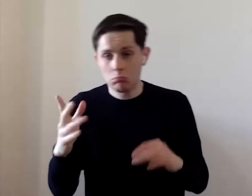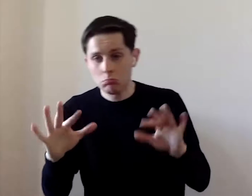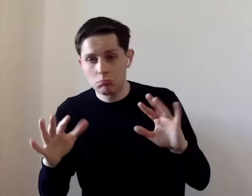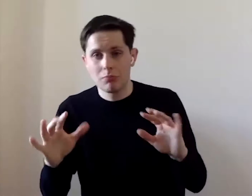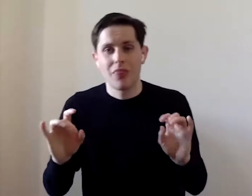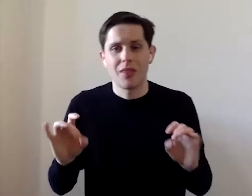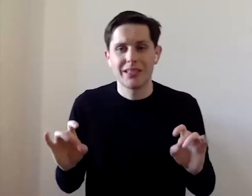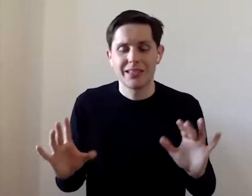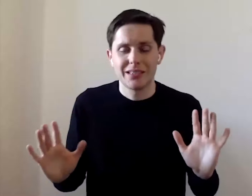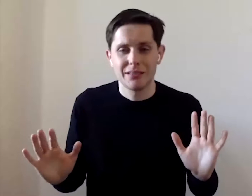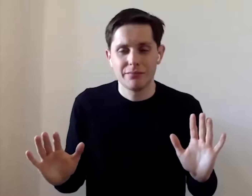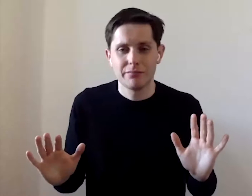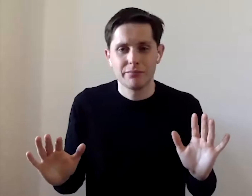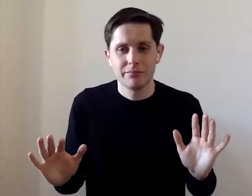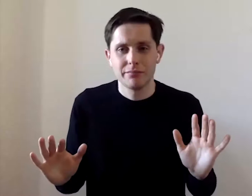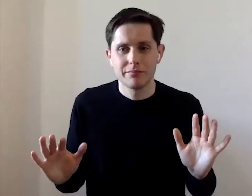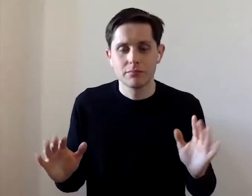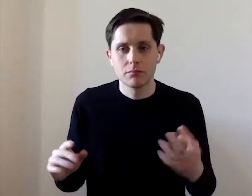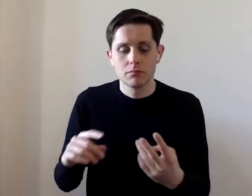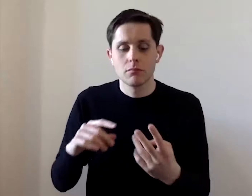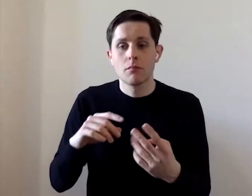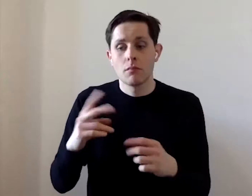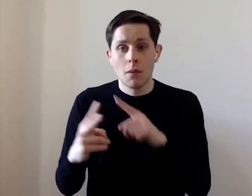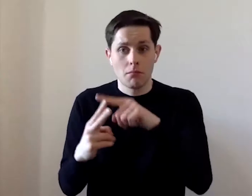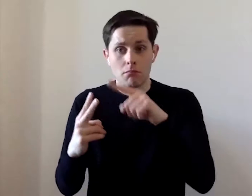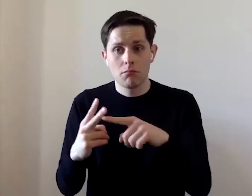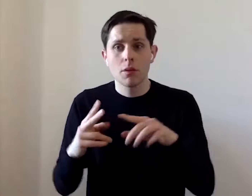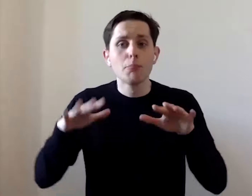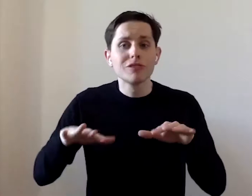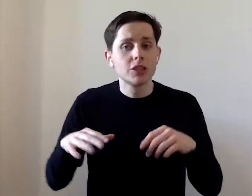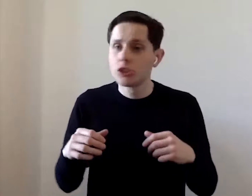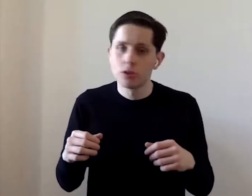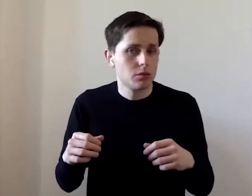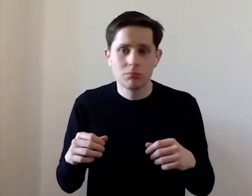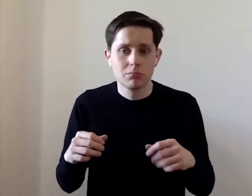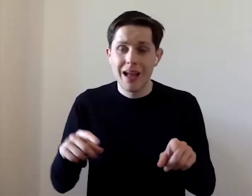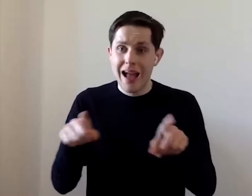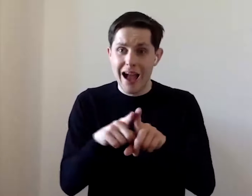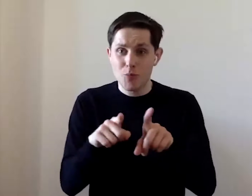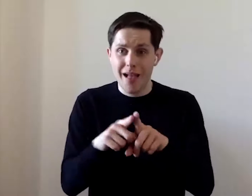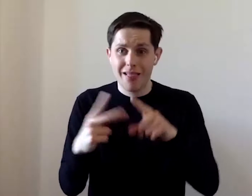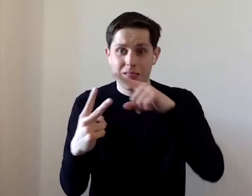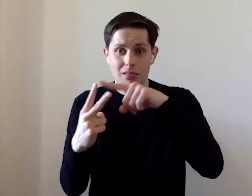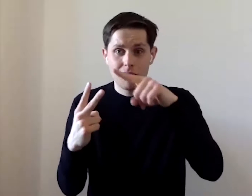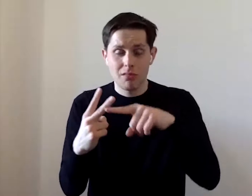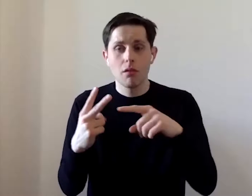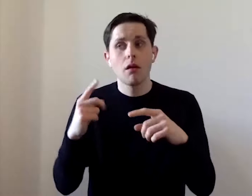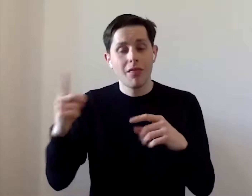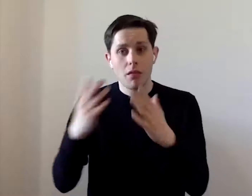architects generally. I know one and I know of another, and neither of